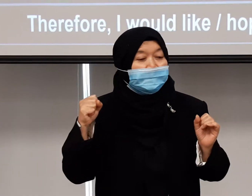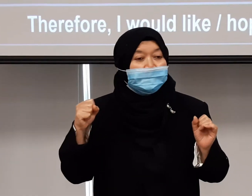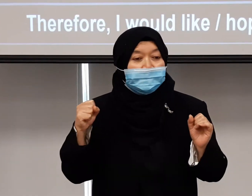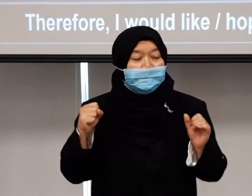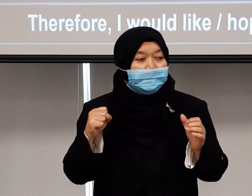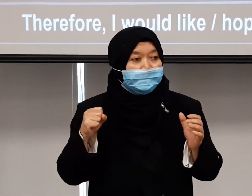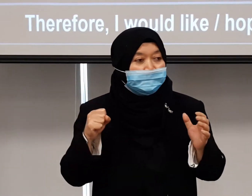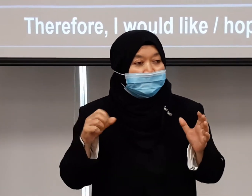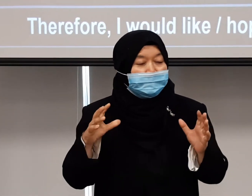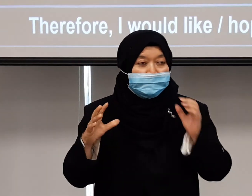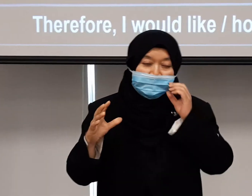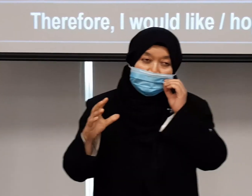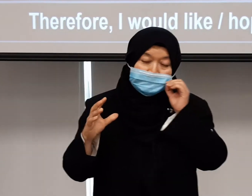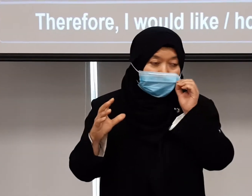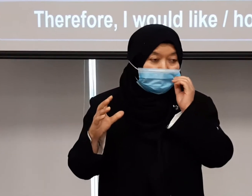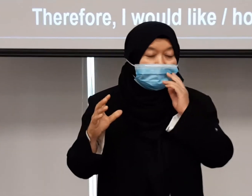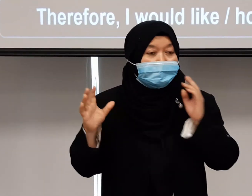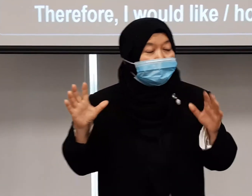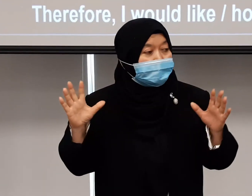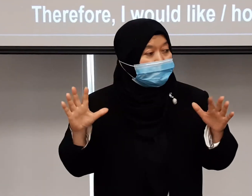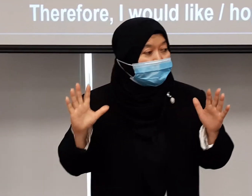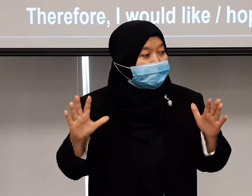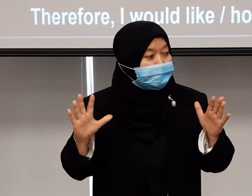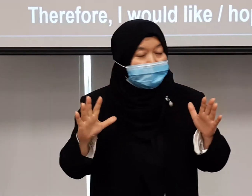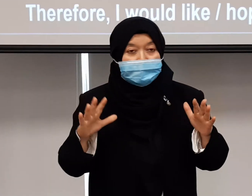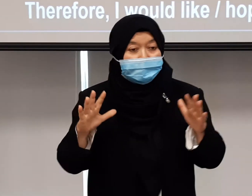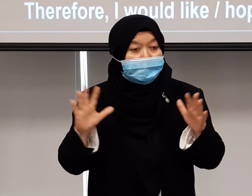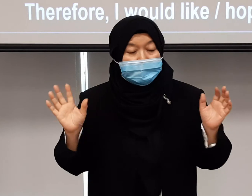then still that person,